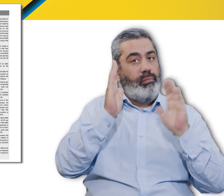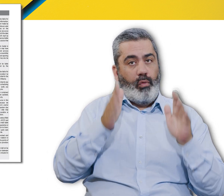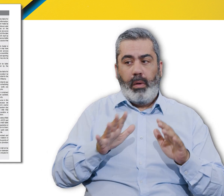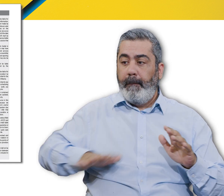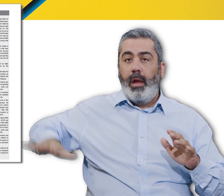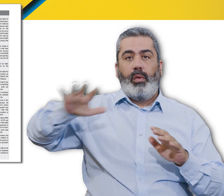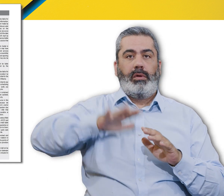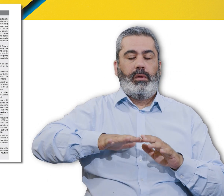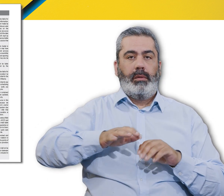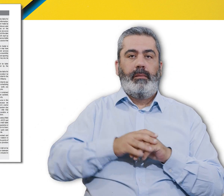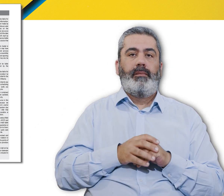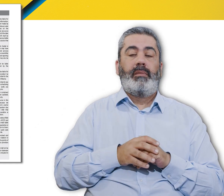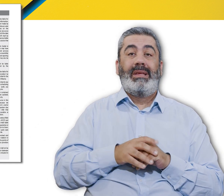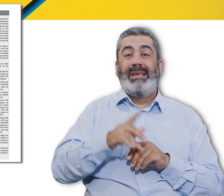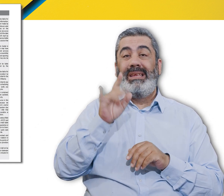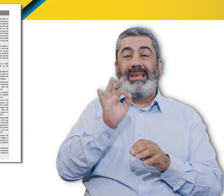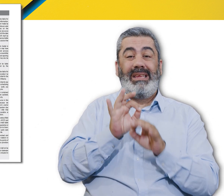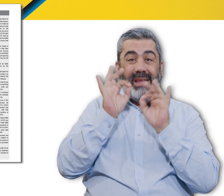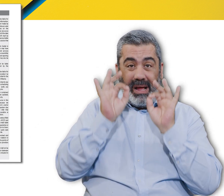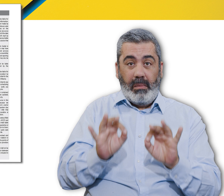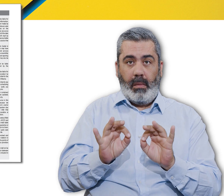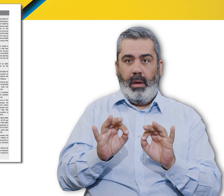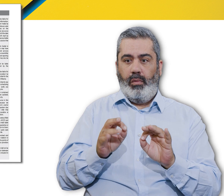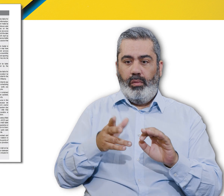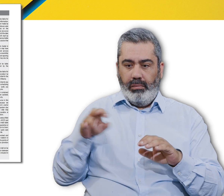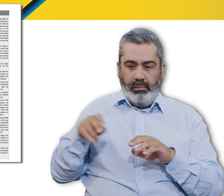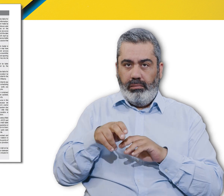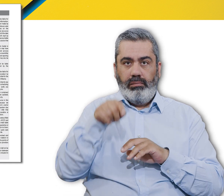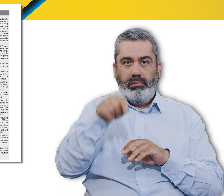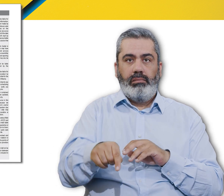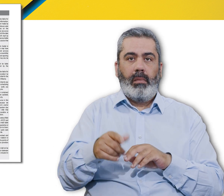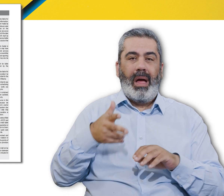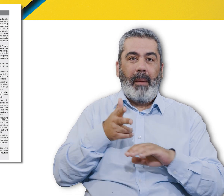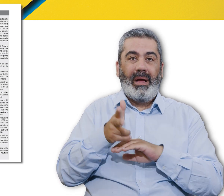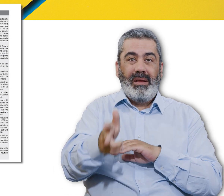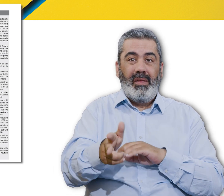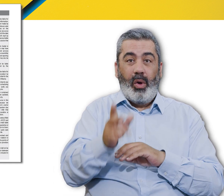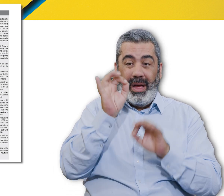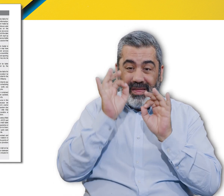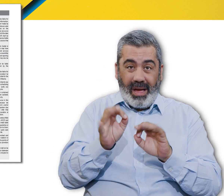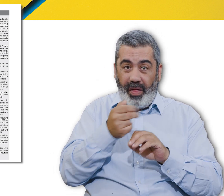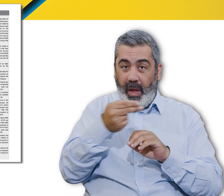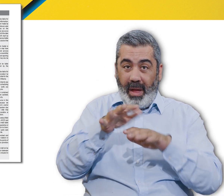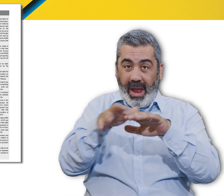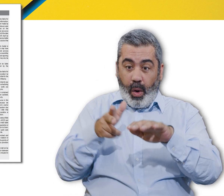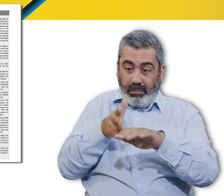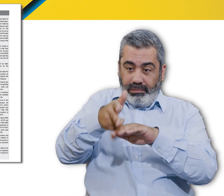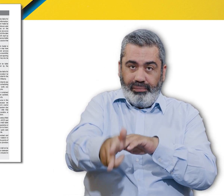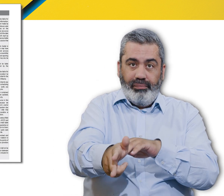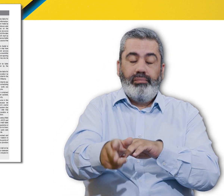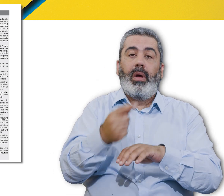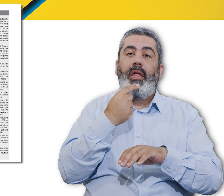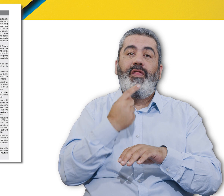provision, for instance, an automated system or special ramps, for wheelchair users to enter the water unless this is